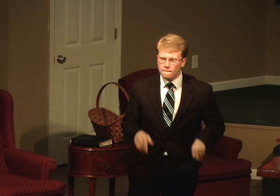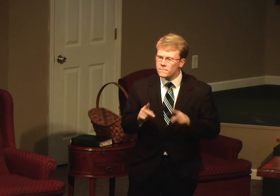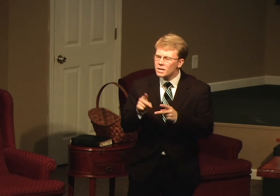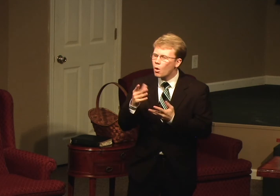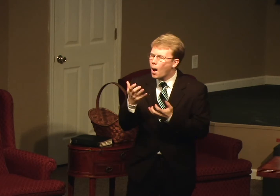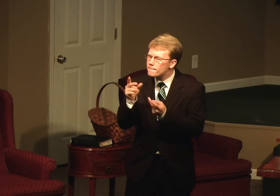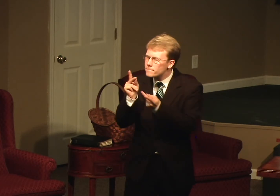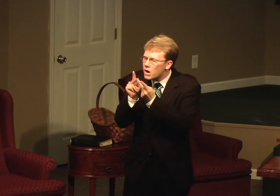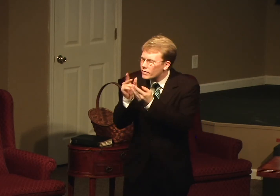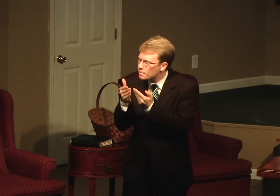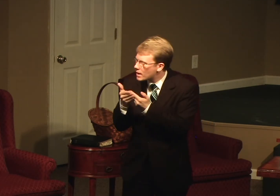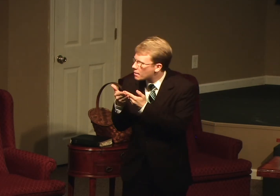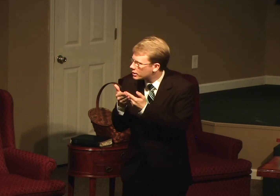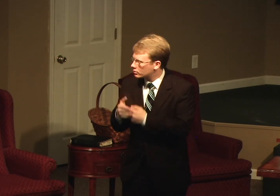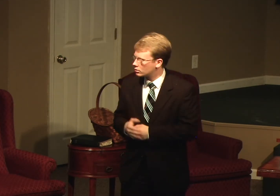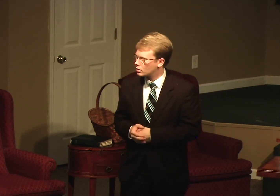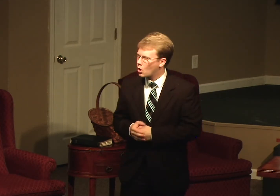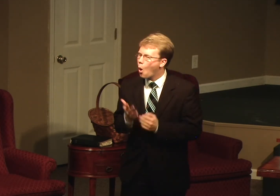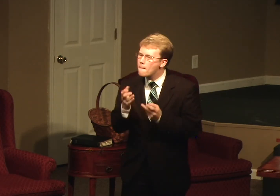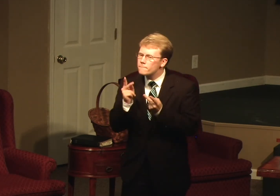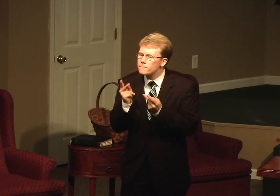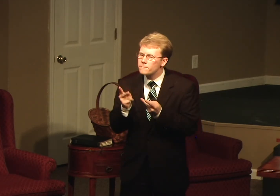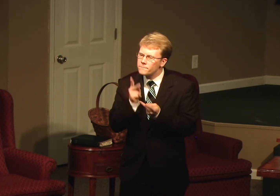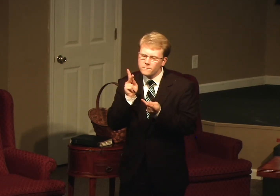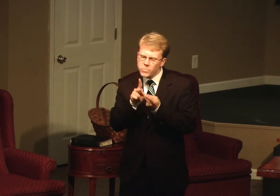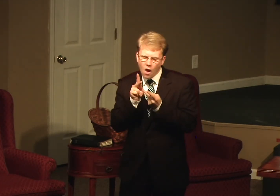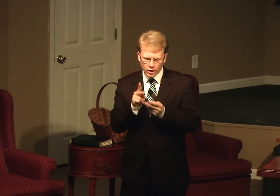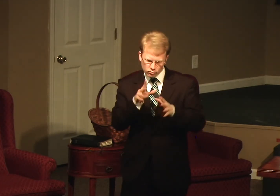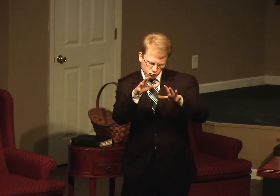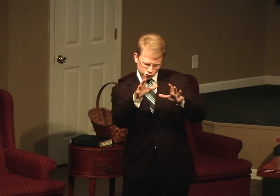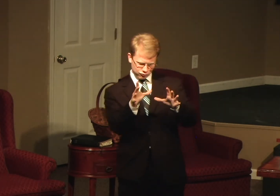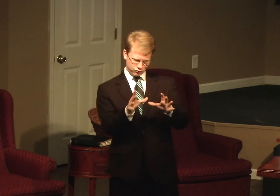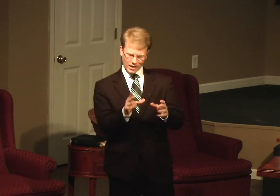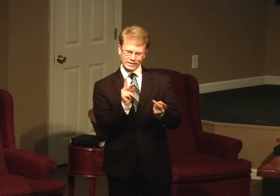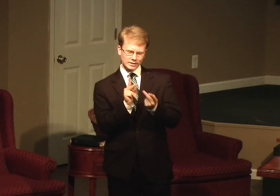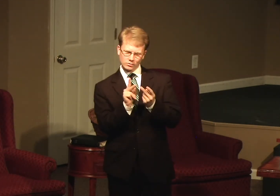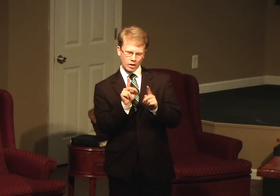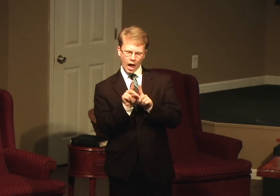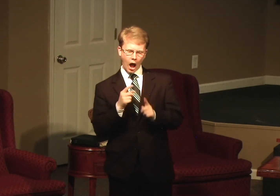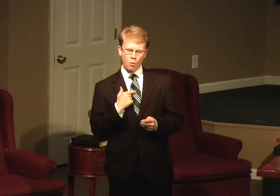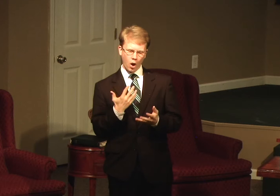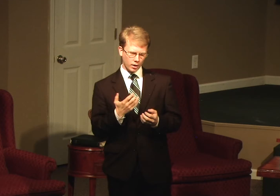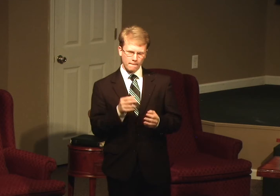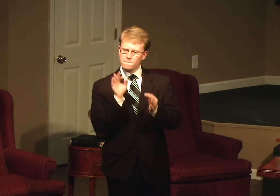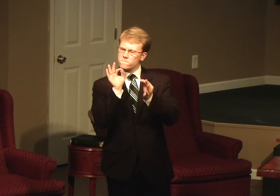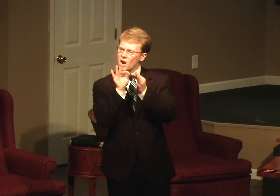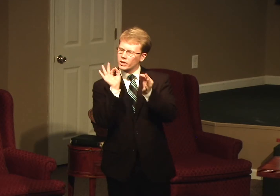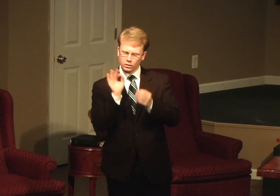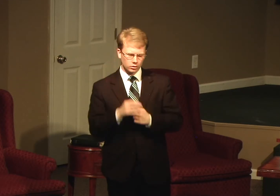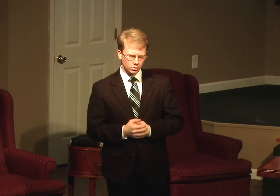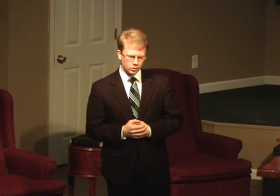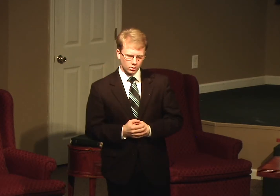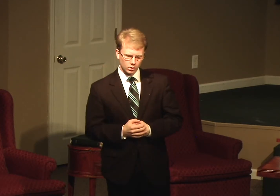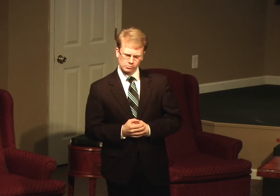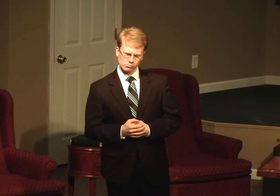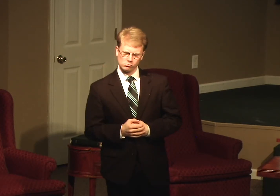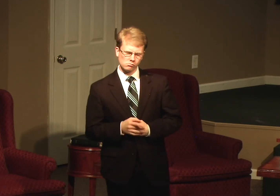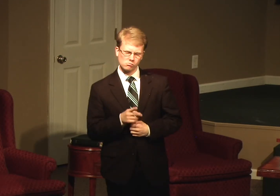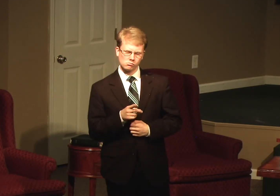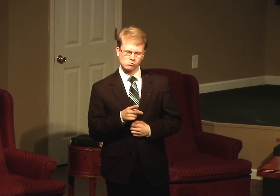Have you heard people say things like that before? Because they want the perfect child? You know, this is not what I want. I want